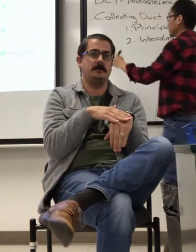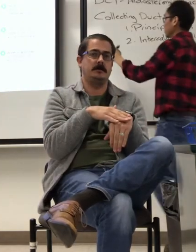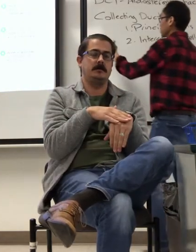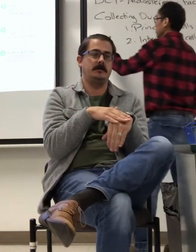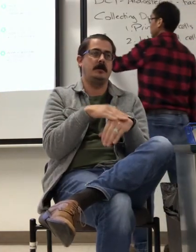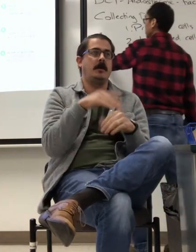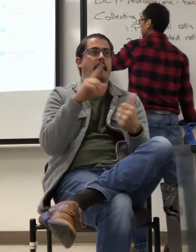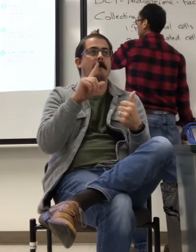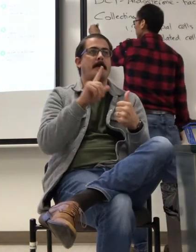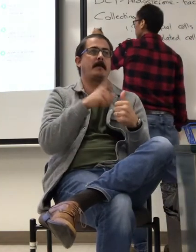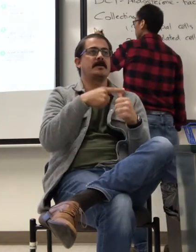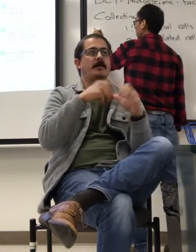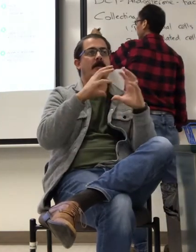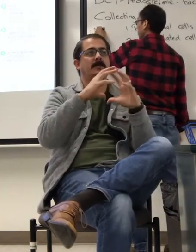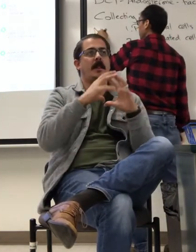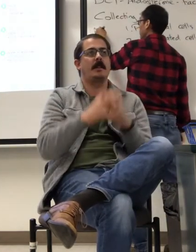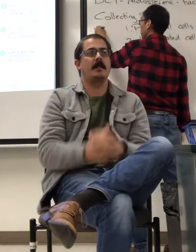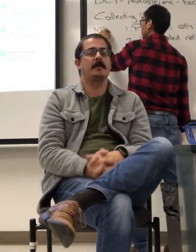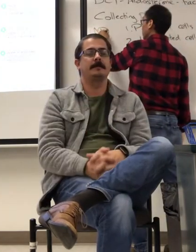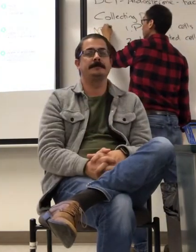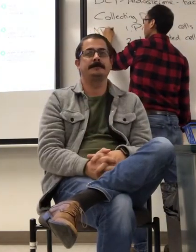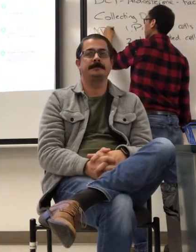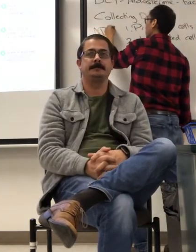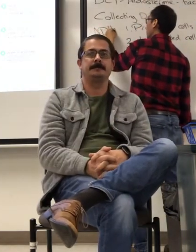principal cells. So review